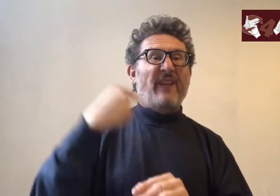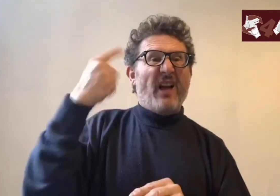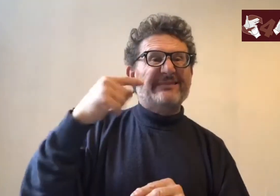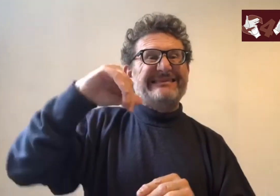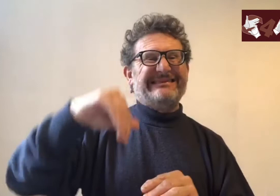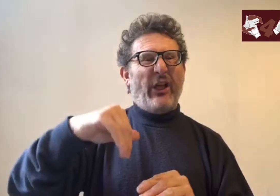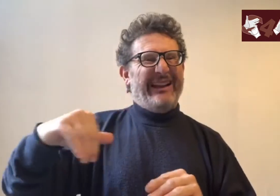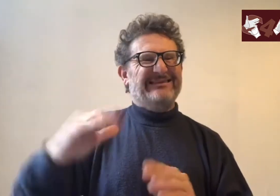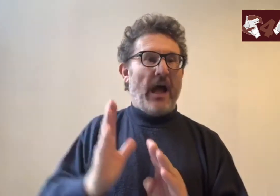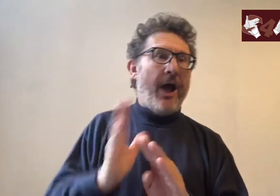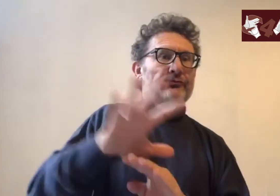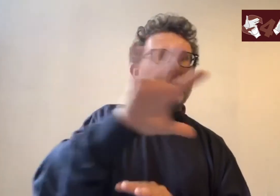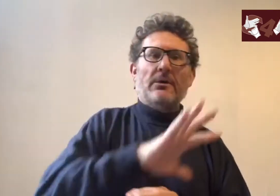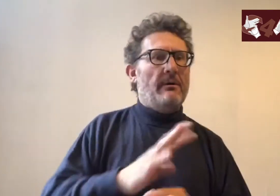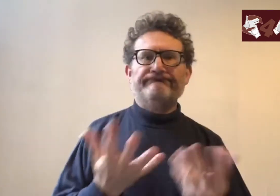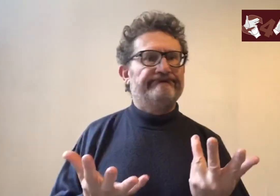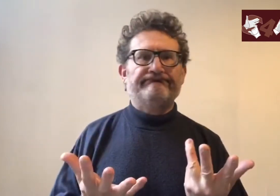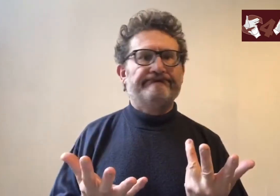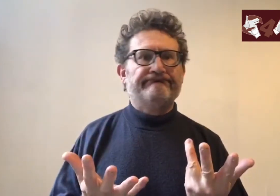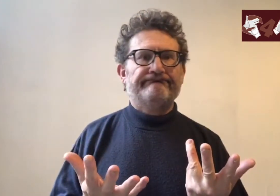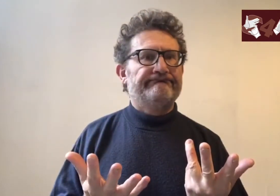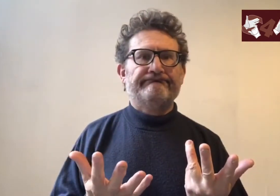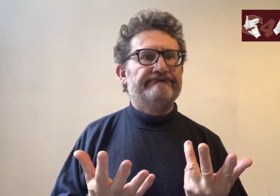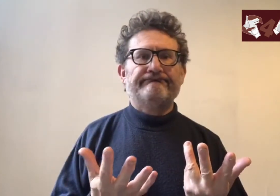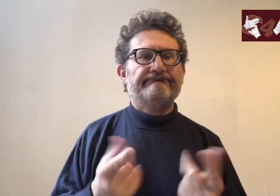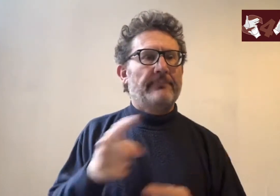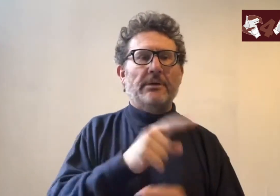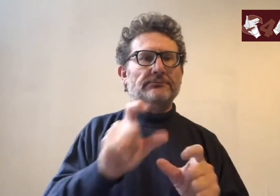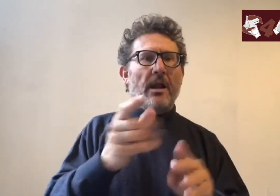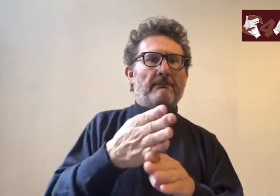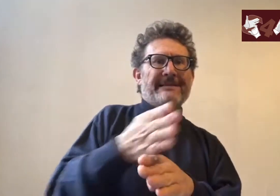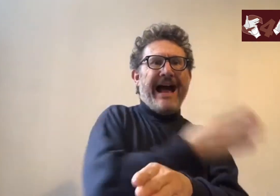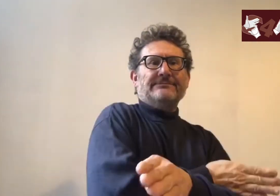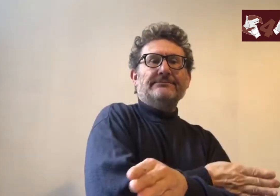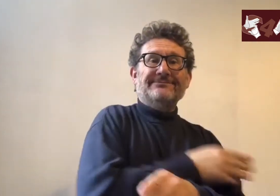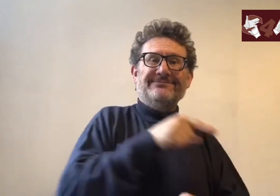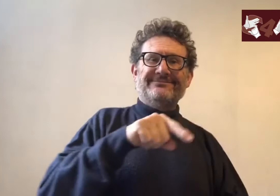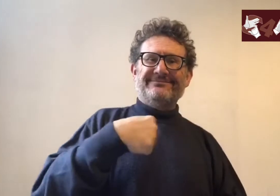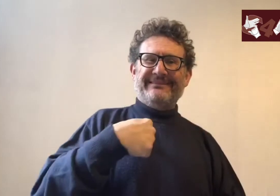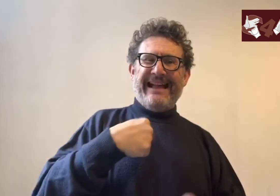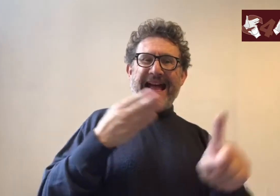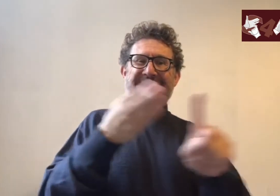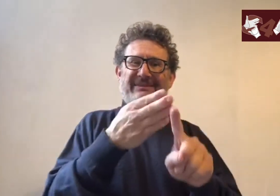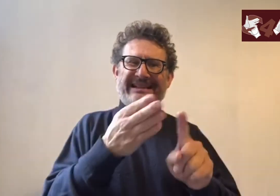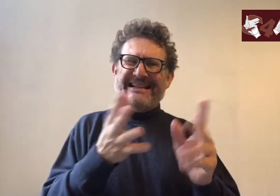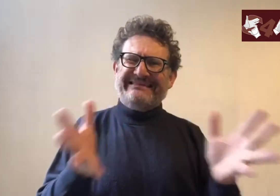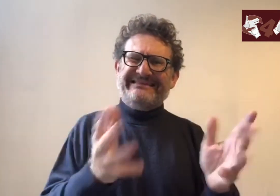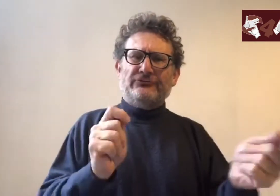diversity, and so people are moving to that particular area for those opportunities. But outside of those areas, things are